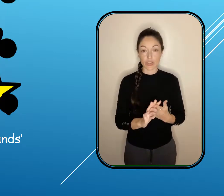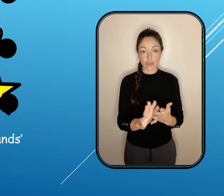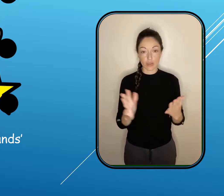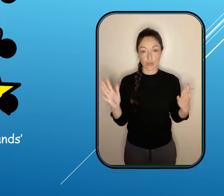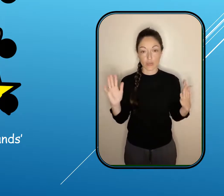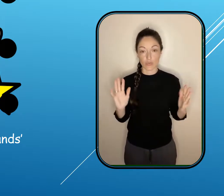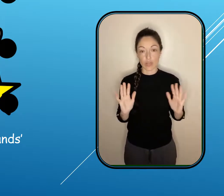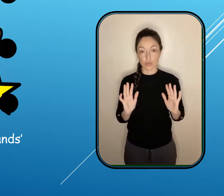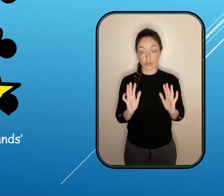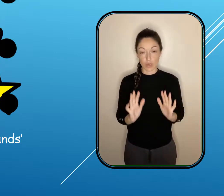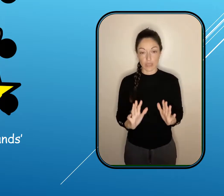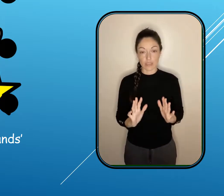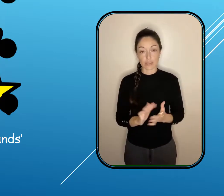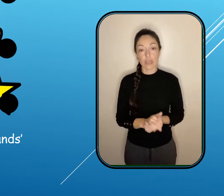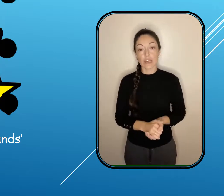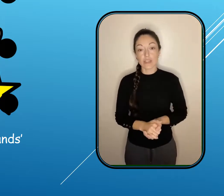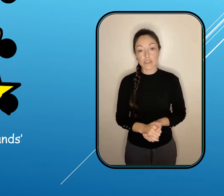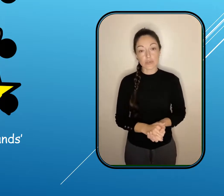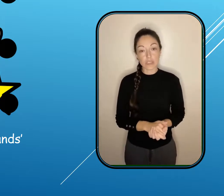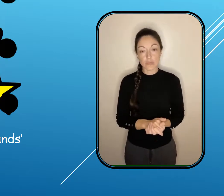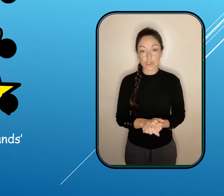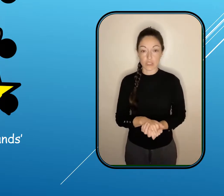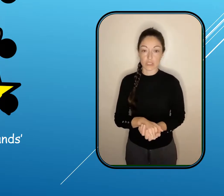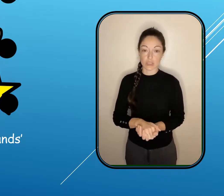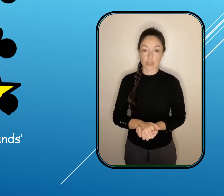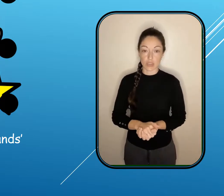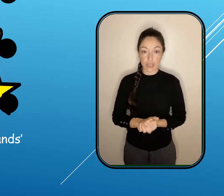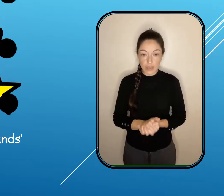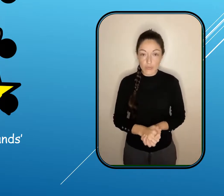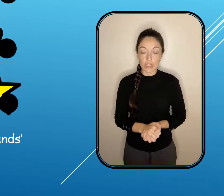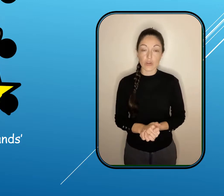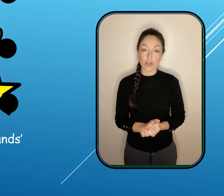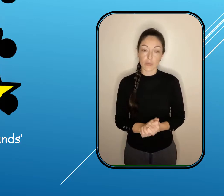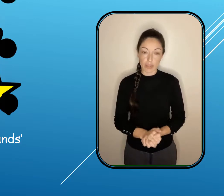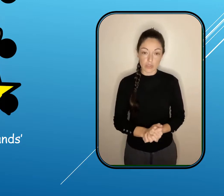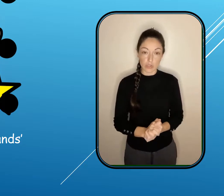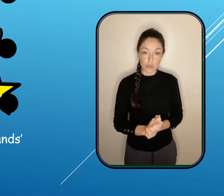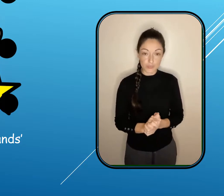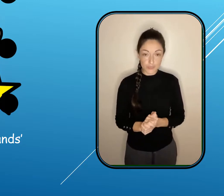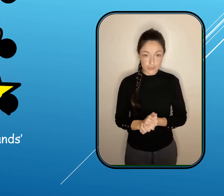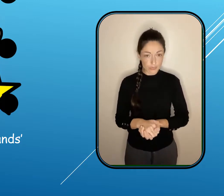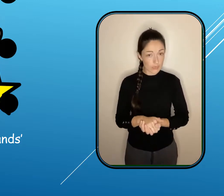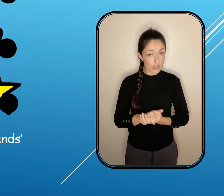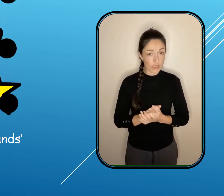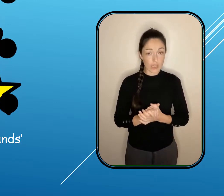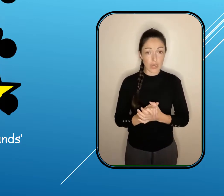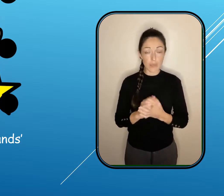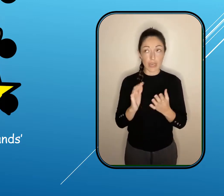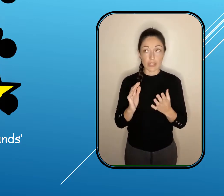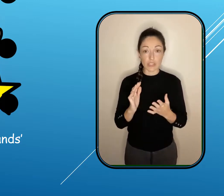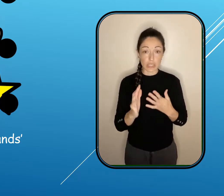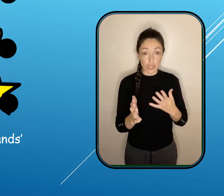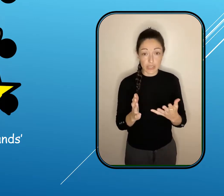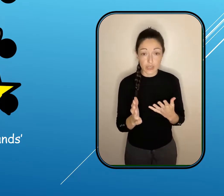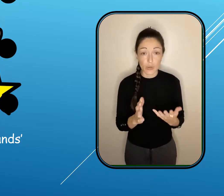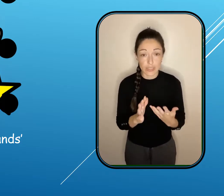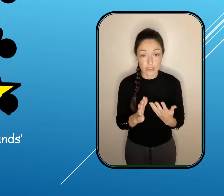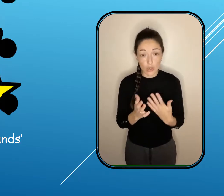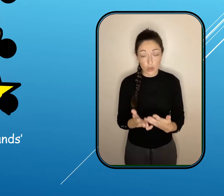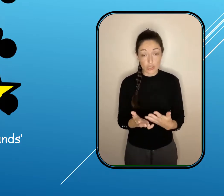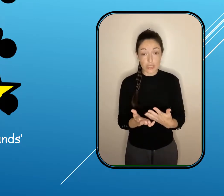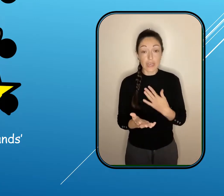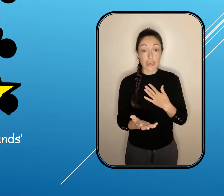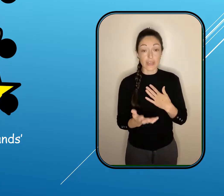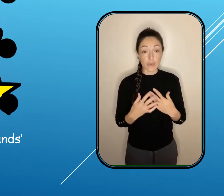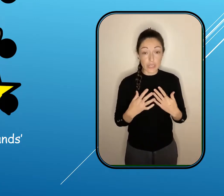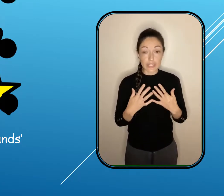everything that's going on around your hands. This is really for students that heavily rely on Makaton. And so they're looking at your hands a